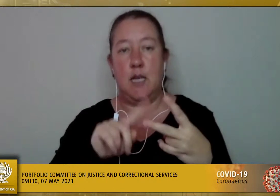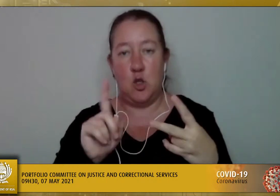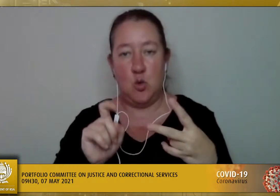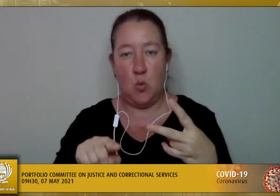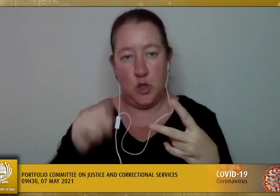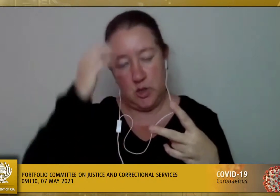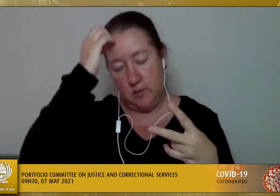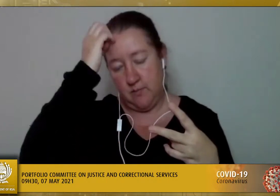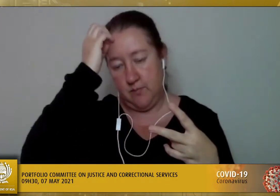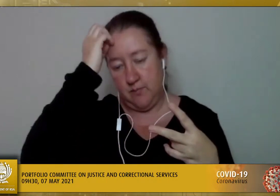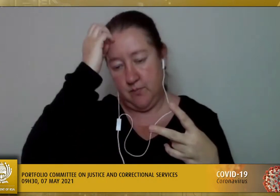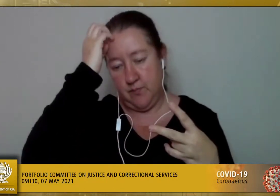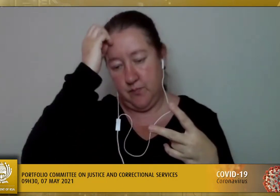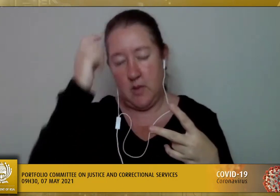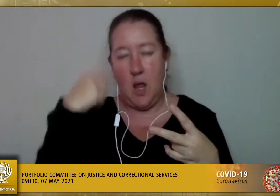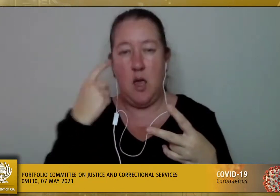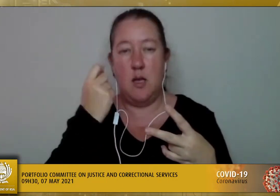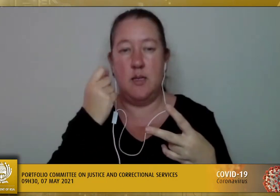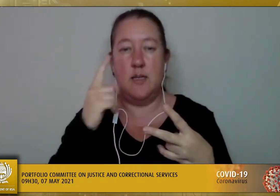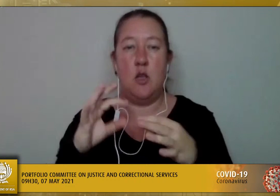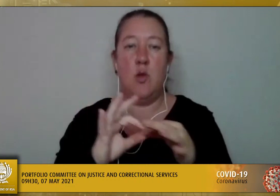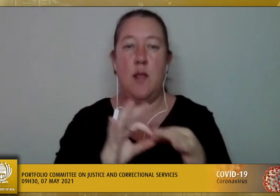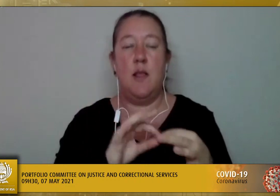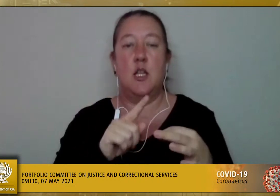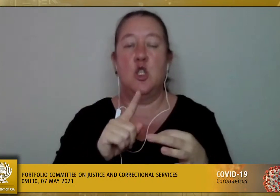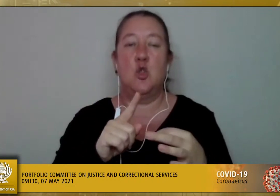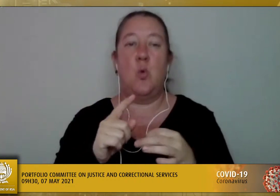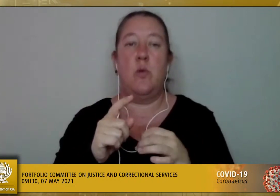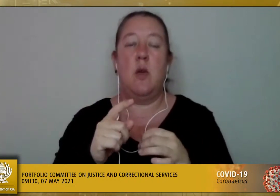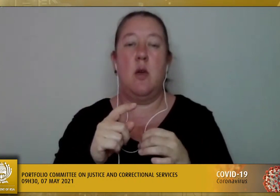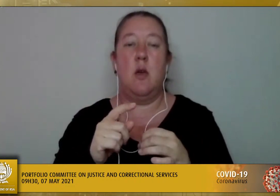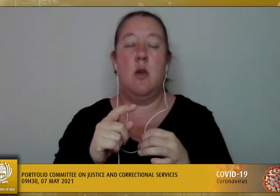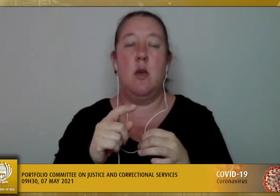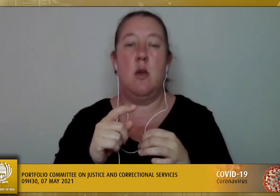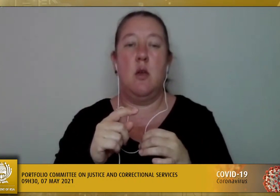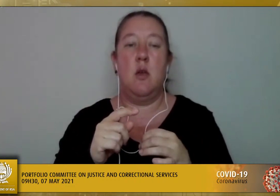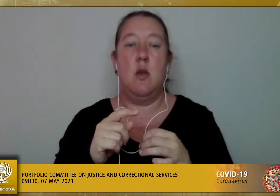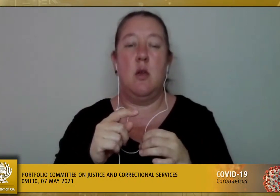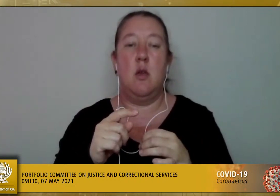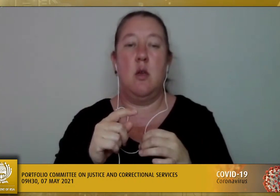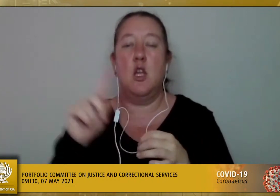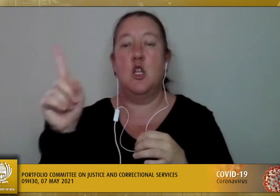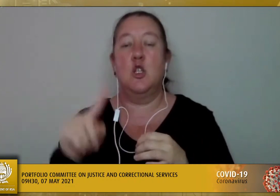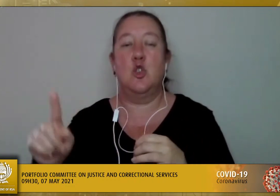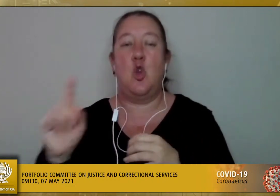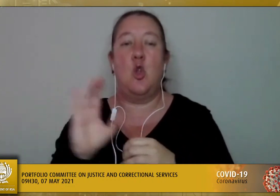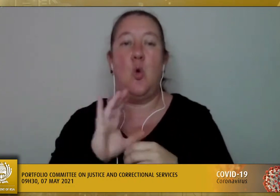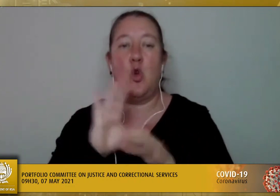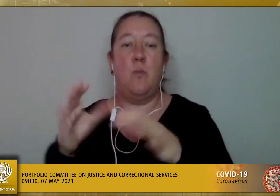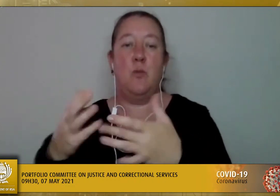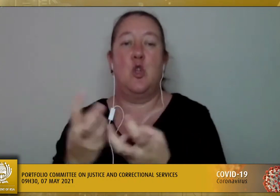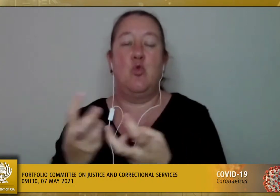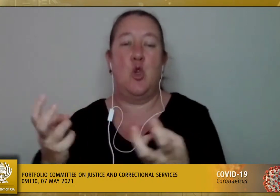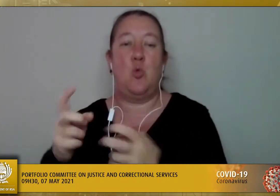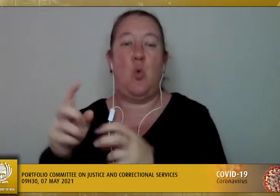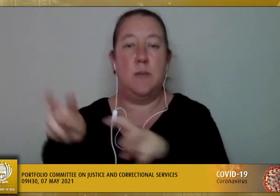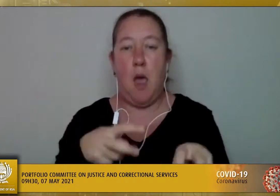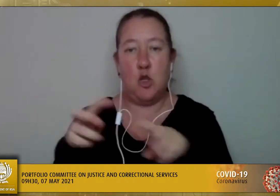which I understand relates to the migration of the the Zonda commission resources